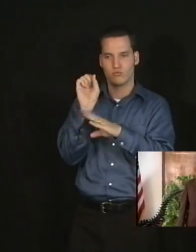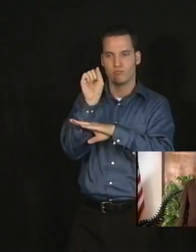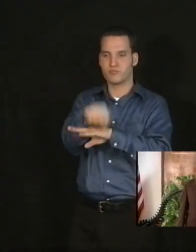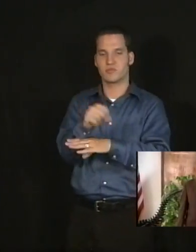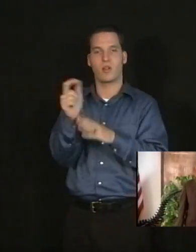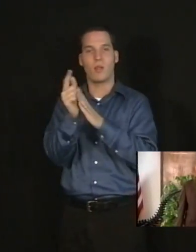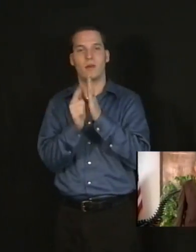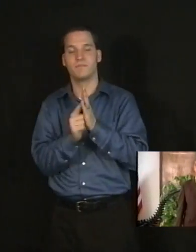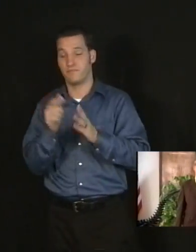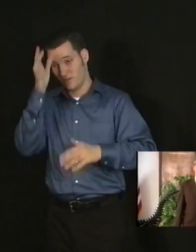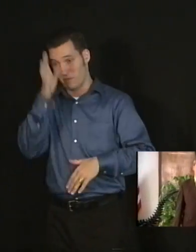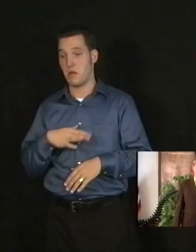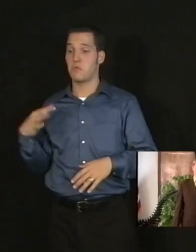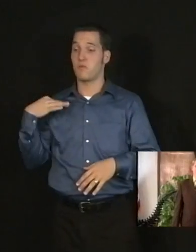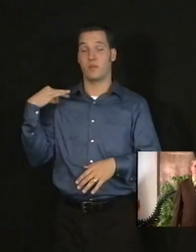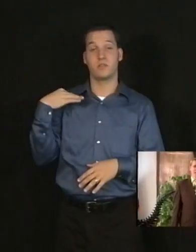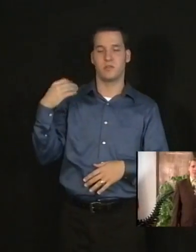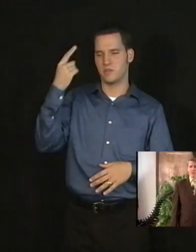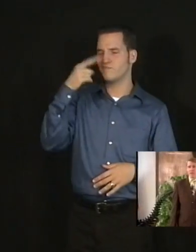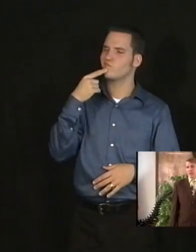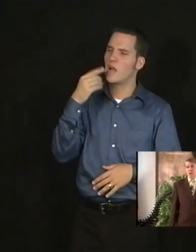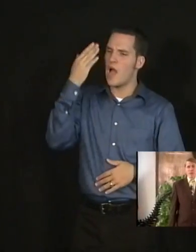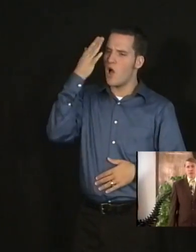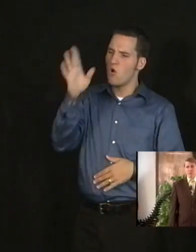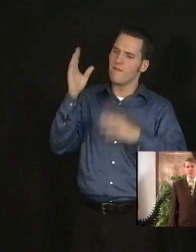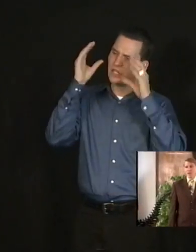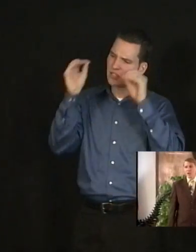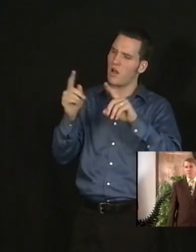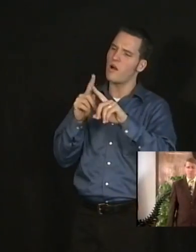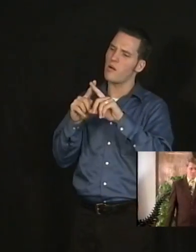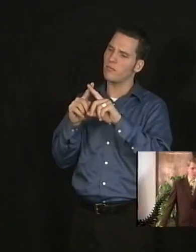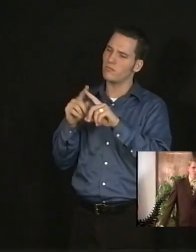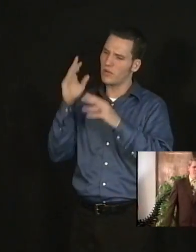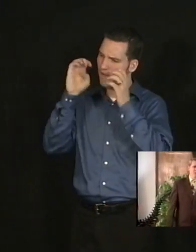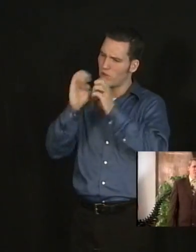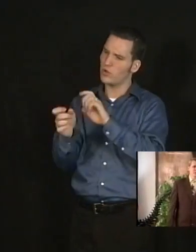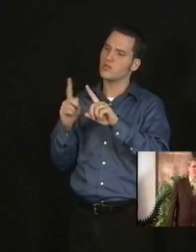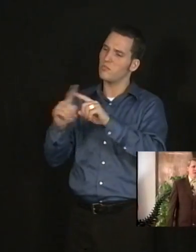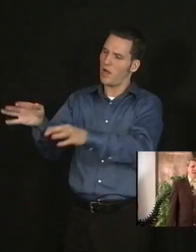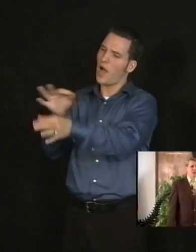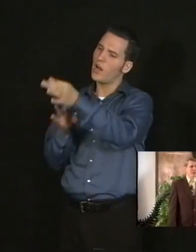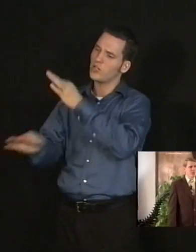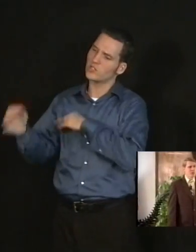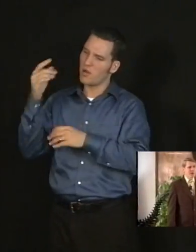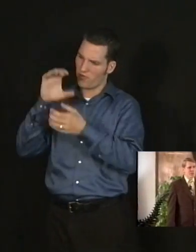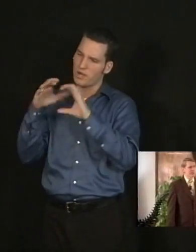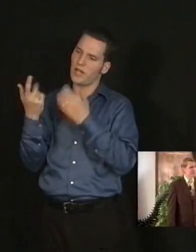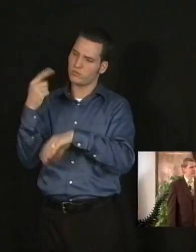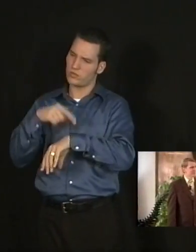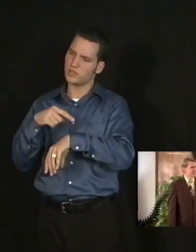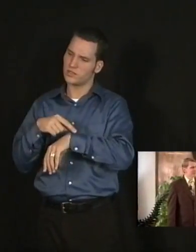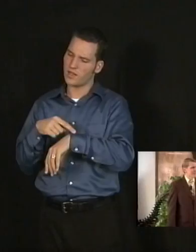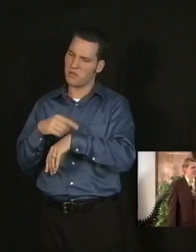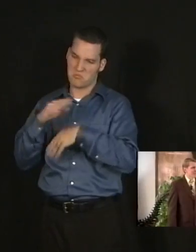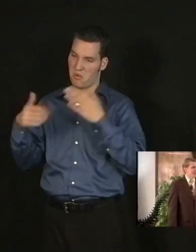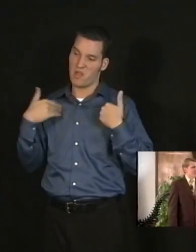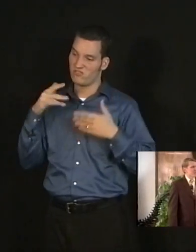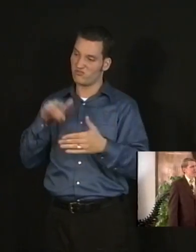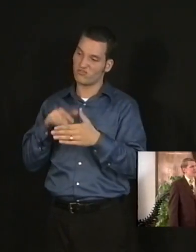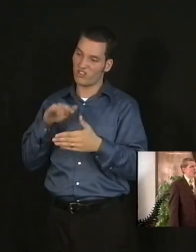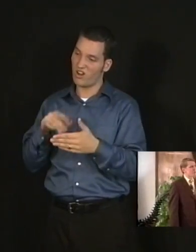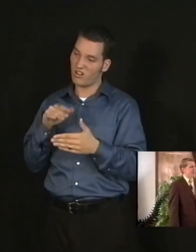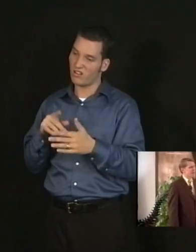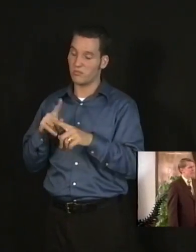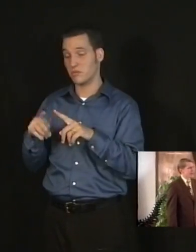said, I don't know if I taught evolution or not, but I did sub for a biology class one day, and I think all we had was a study hall, but if you want me to go testify that I taught evolution, I'll do it.